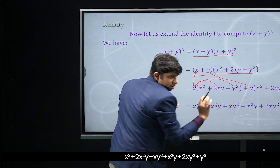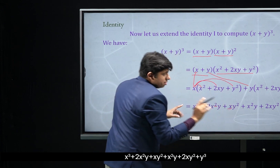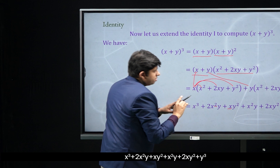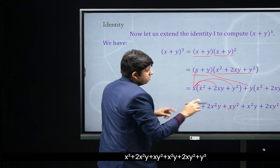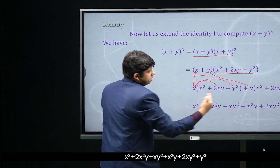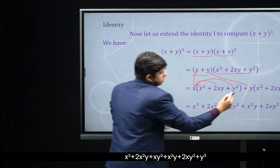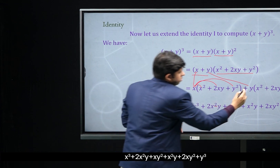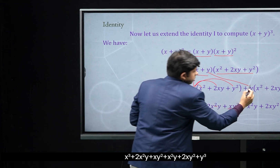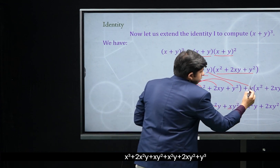square plus y cube.